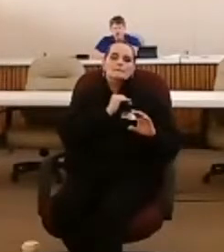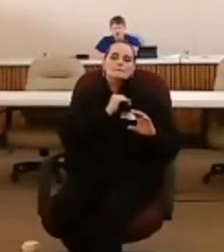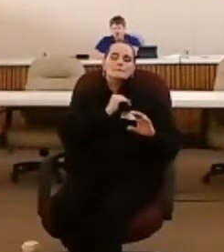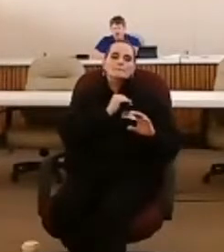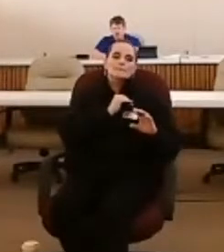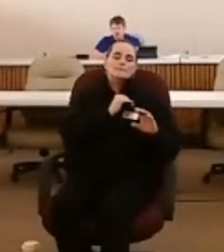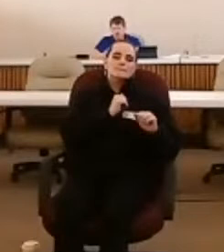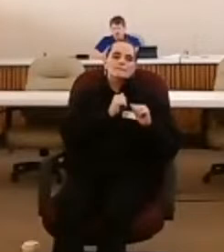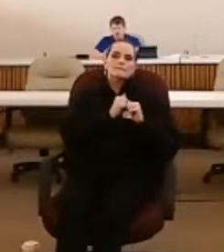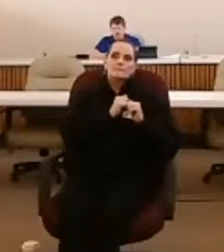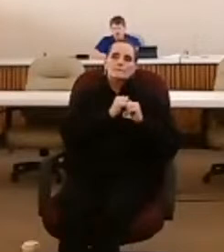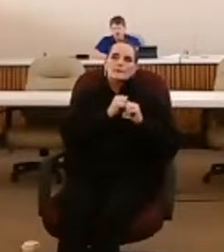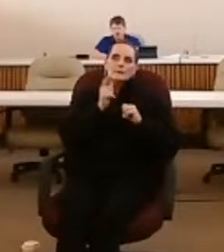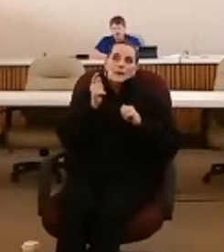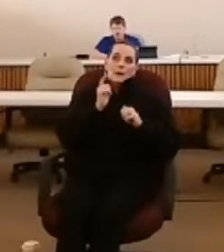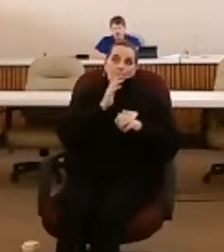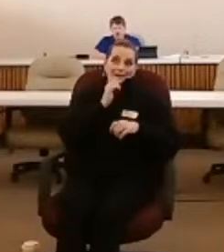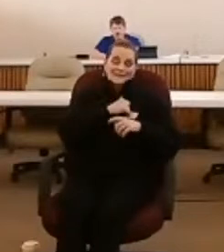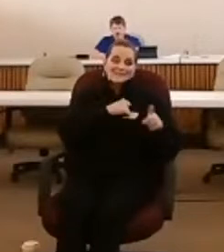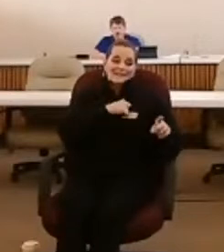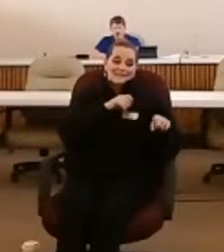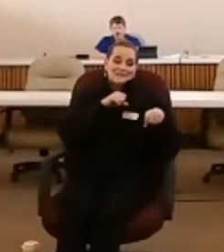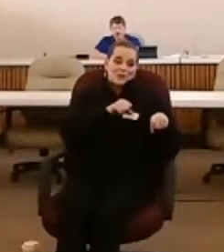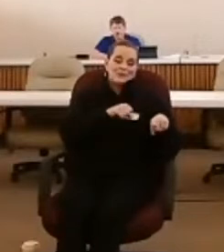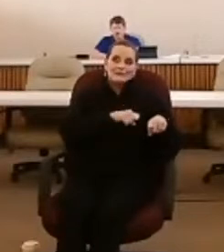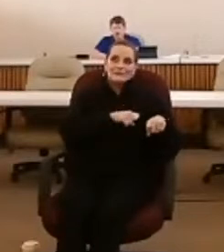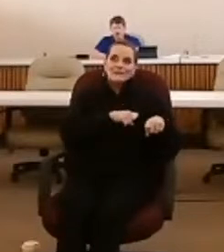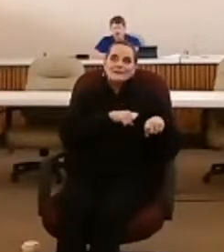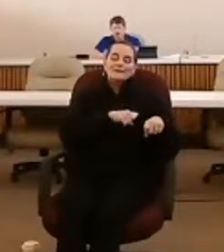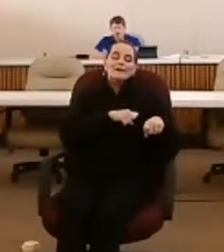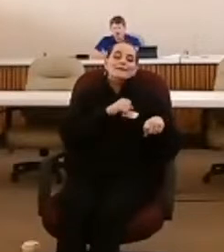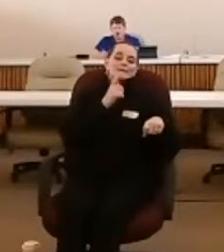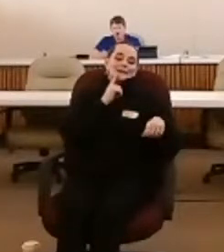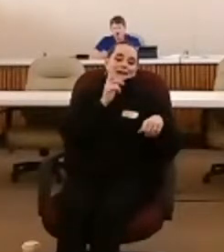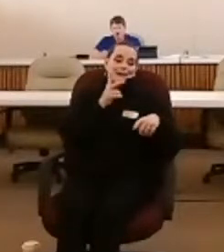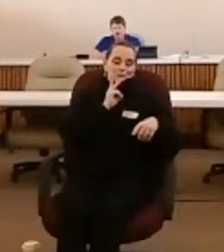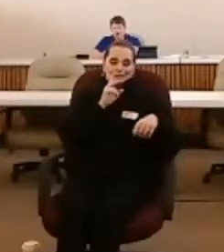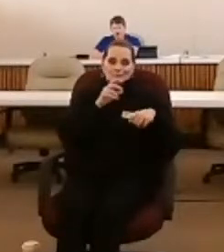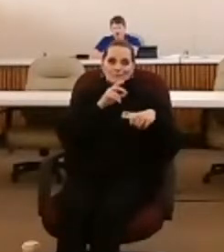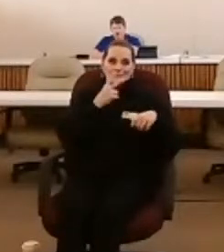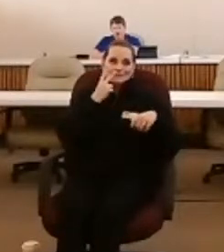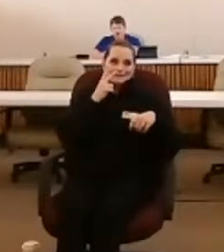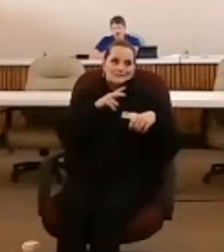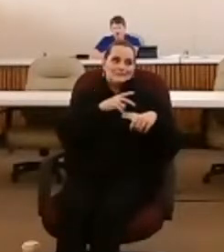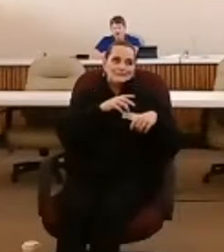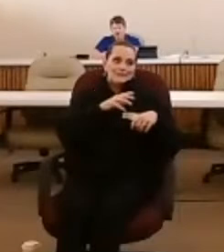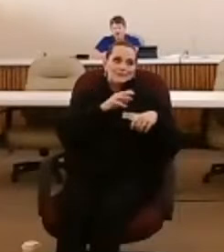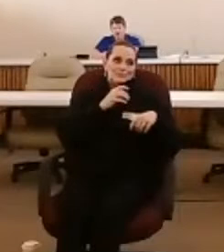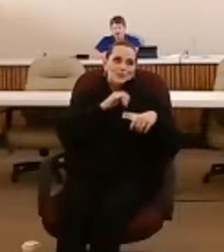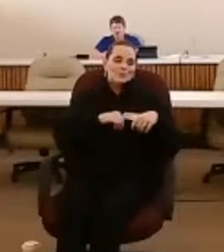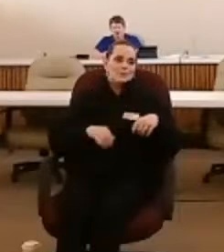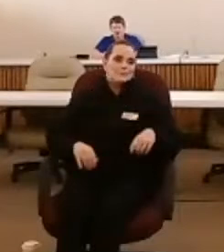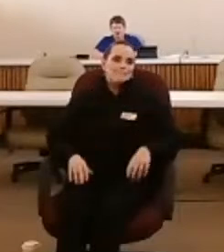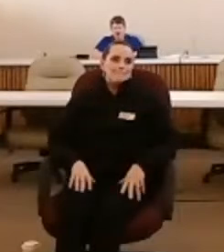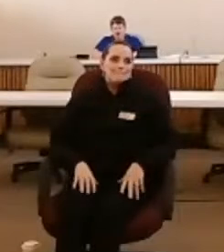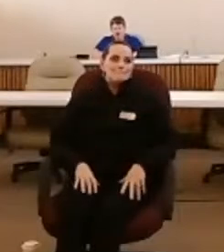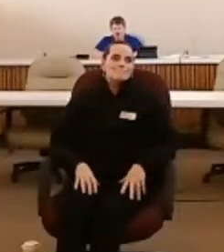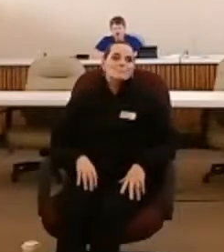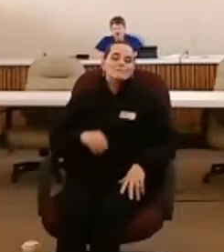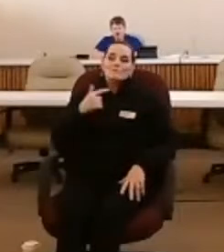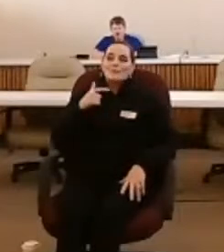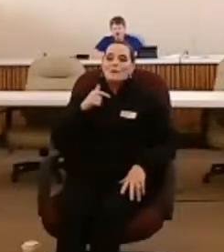And we'll, My guess is he's going out mowing it. The contractor's going out seeing it's mowed. It's the same thing for the green